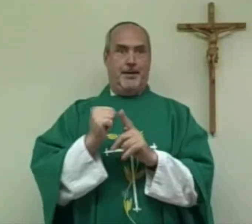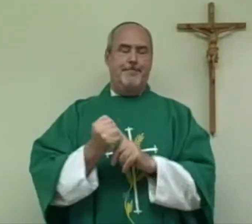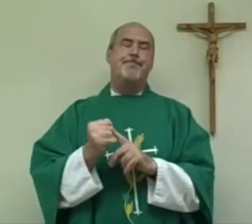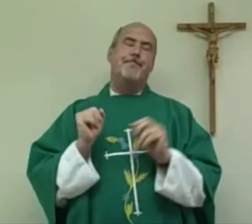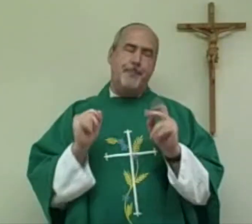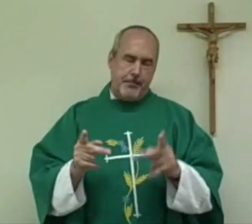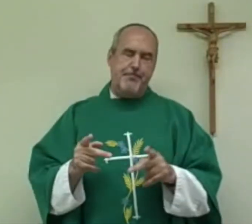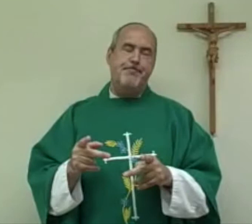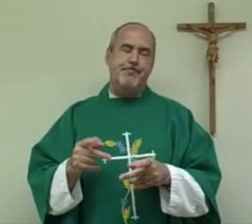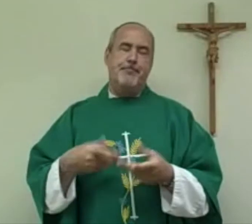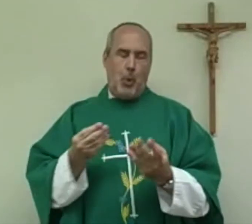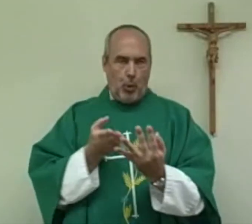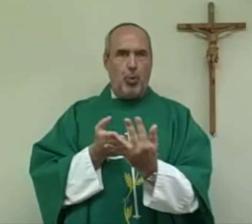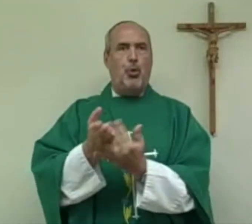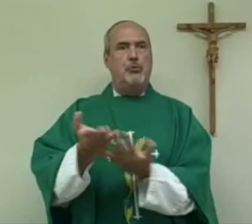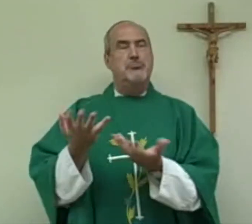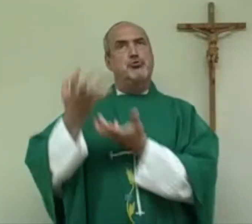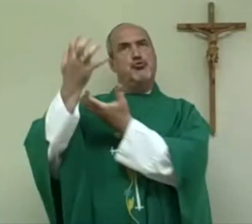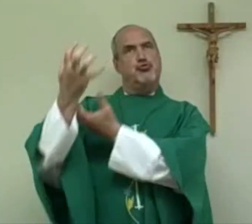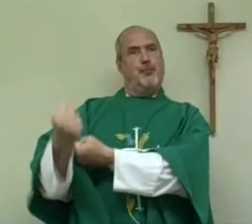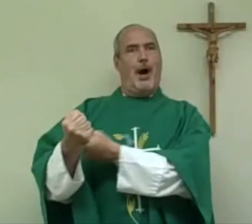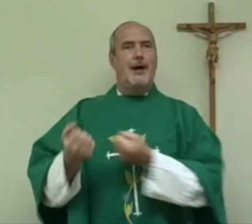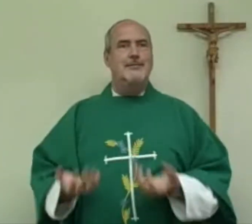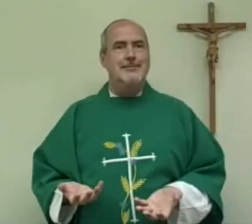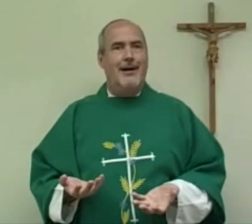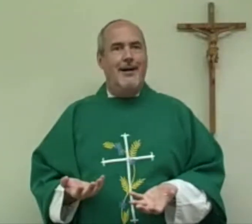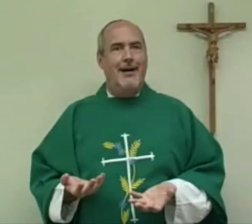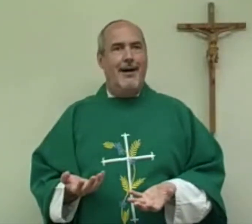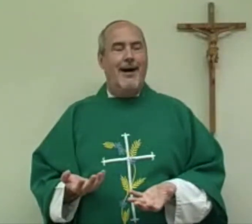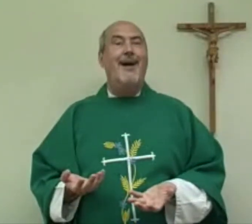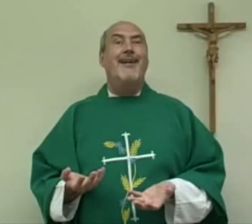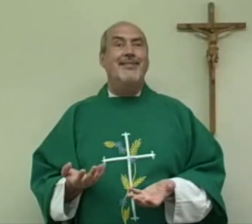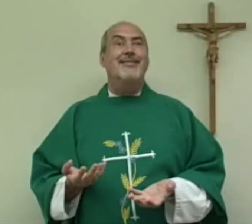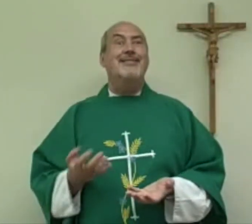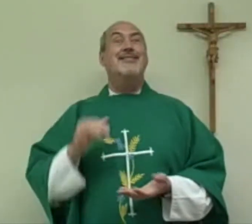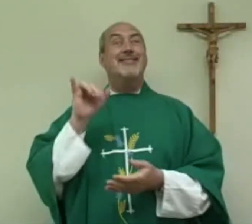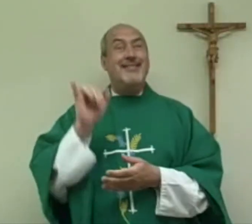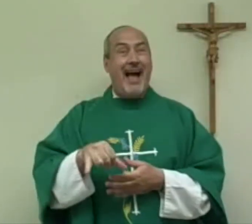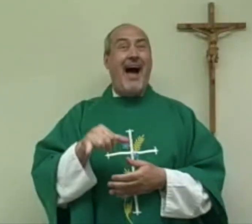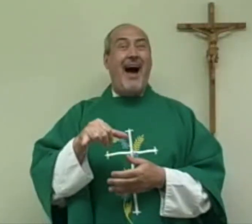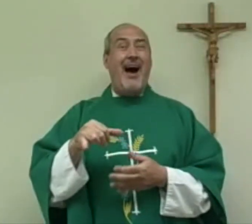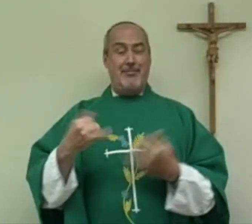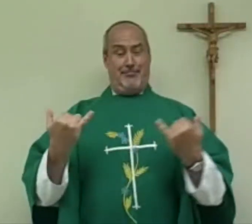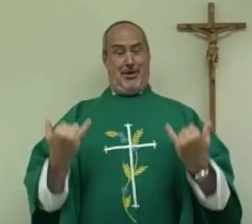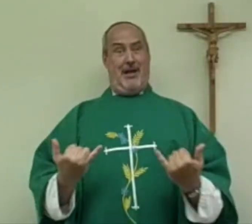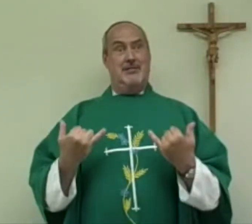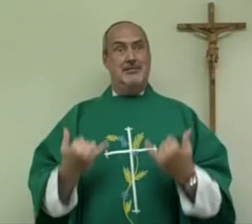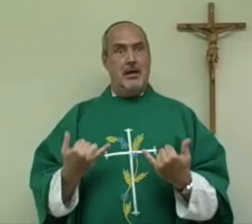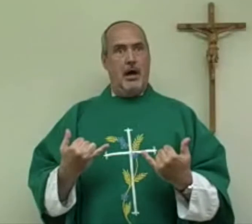present, and that God permits us to do that, and that we can trust Him to get us through it.